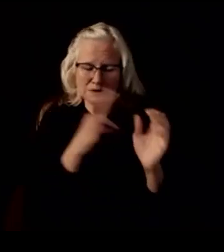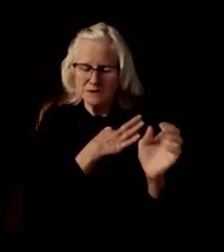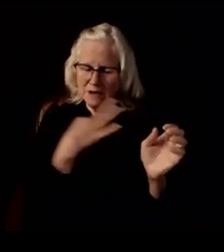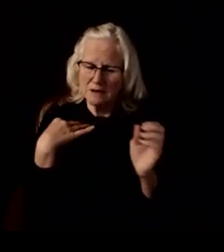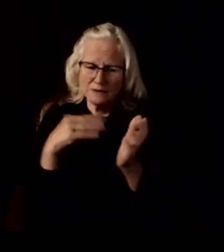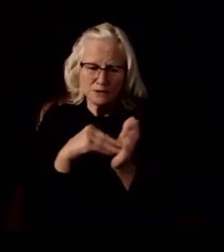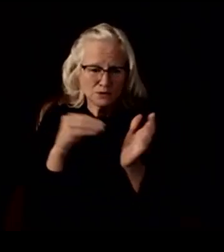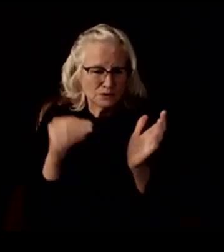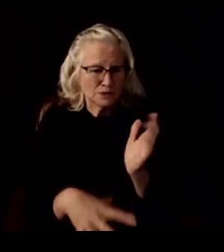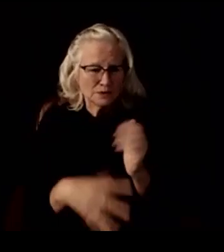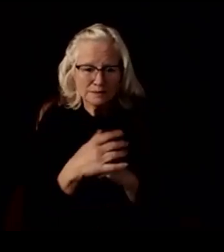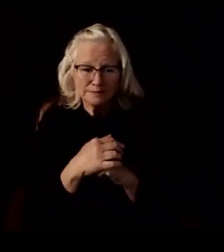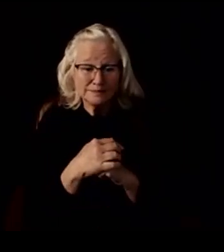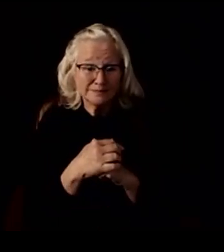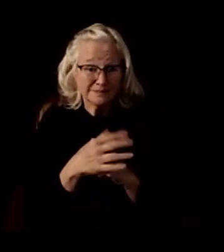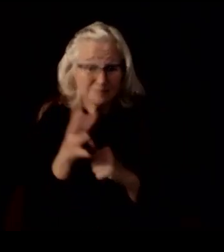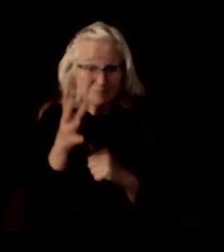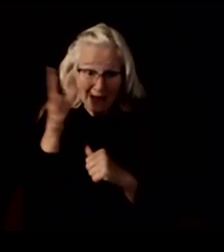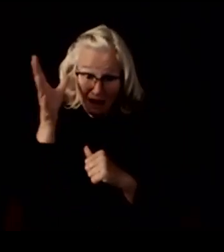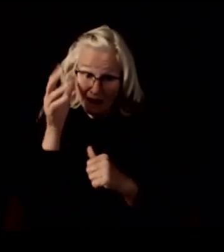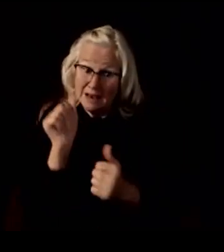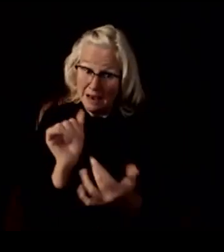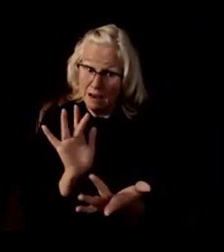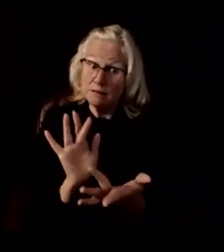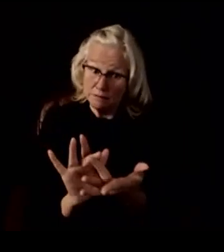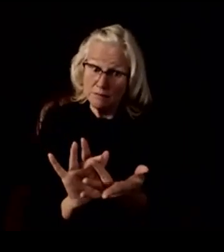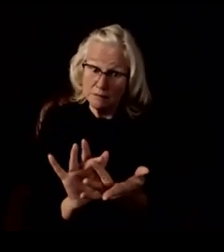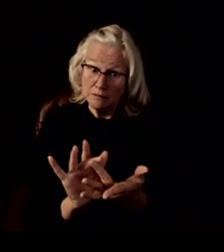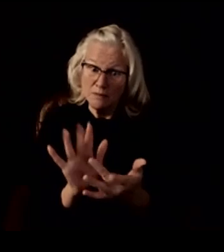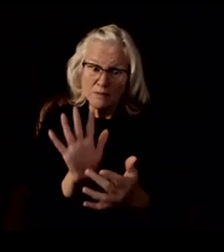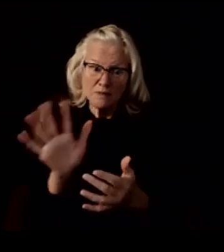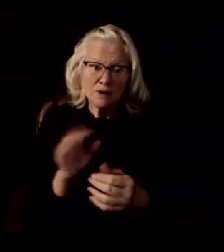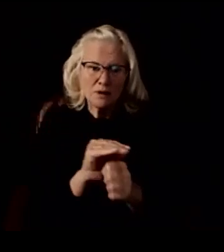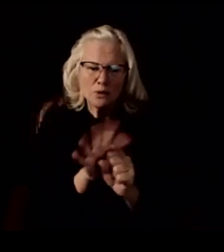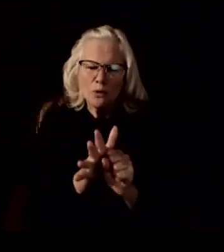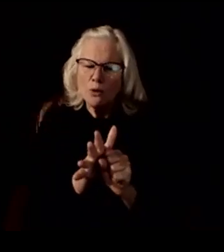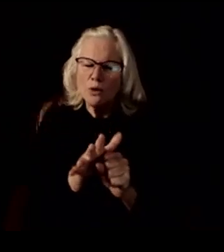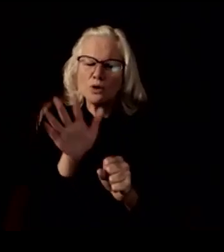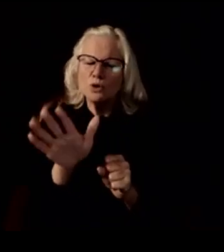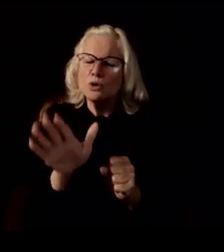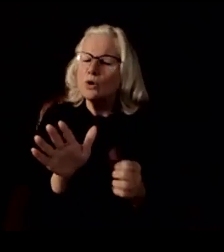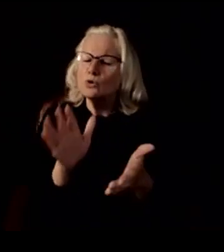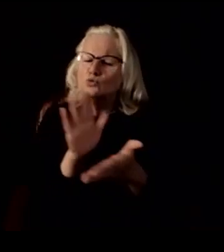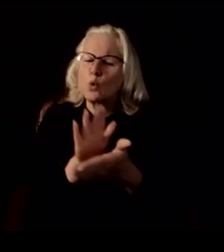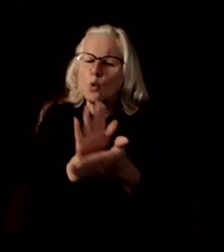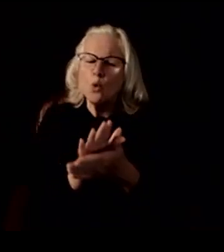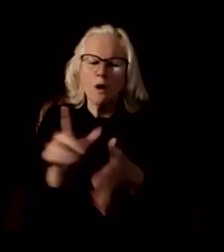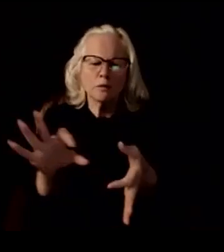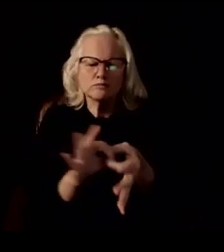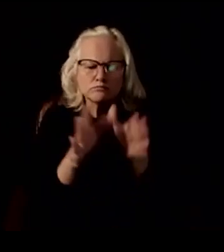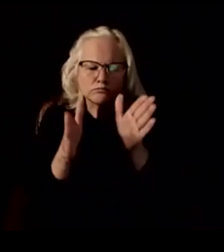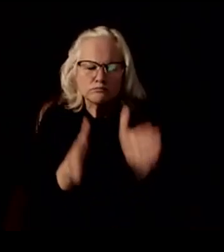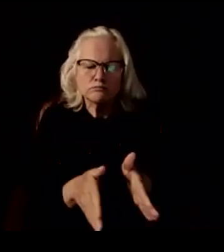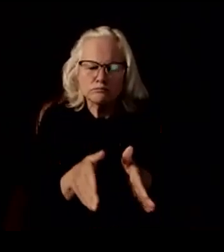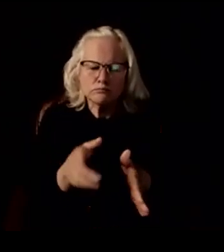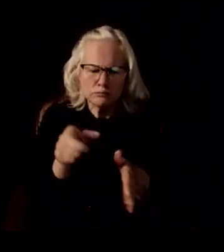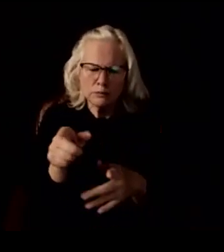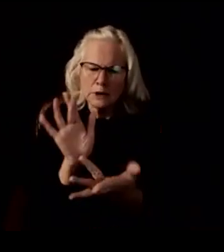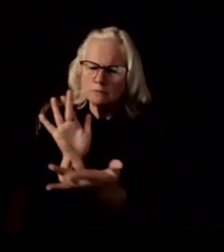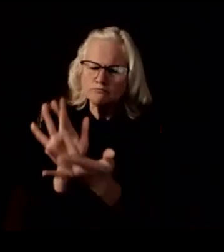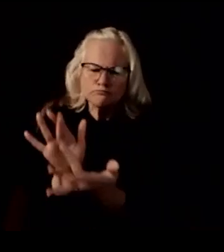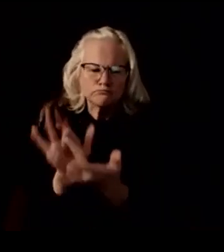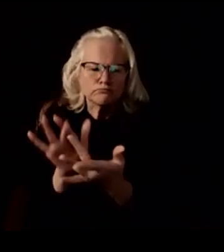school's COVID program coordinator if their children have symptoms of COVID-19, has tested positive, or is being tested. They